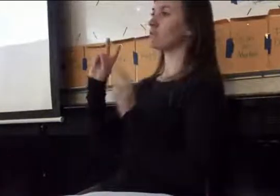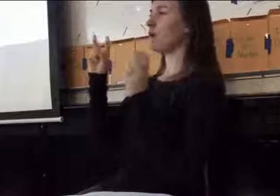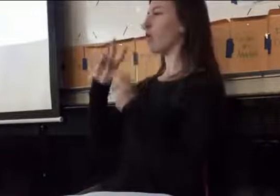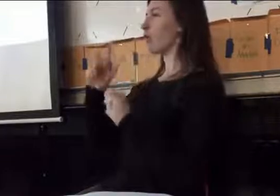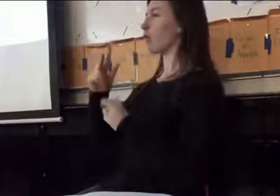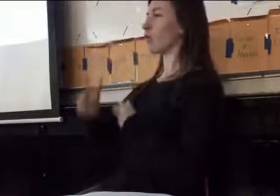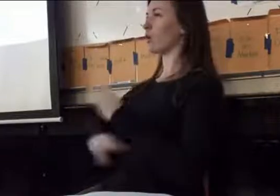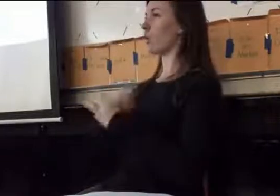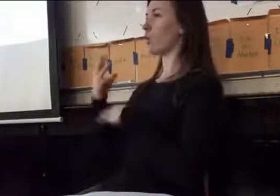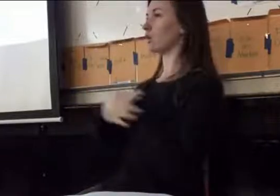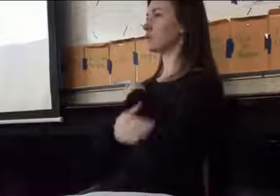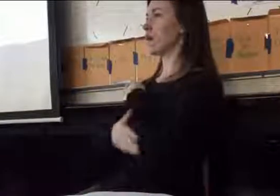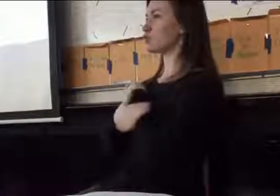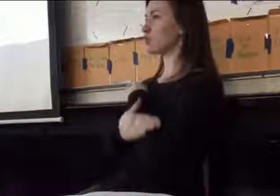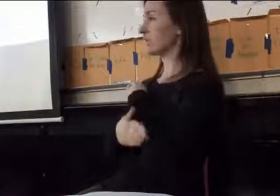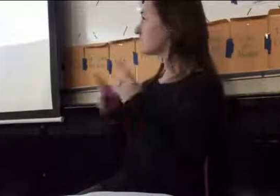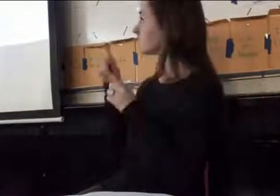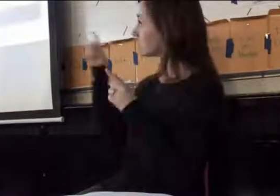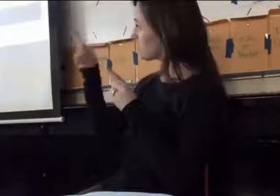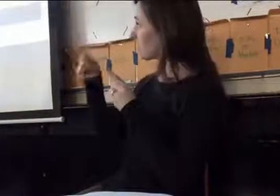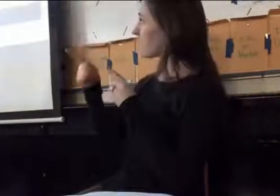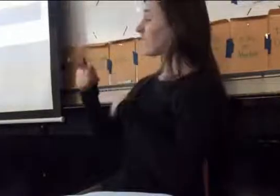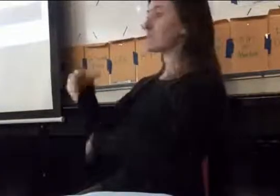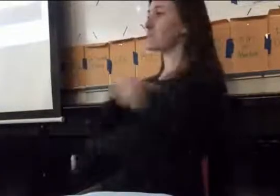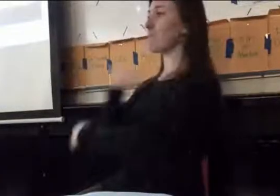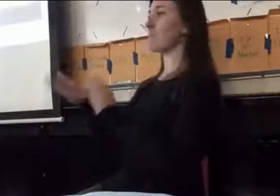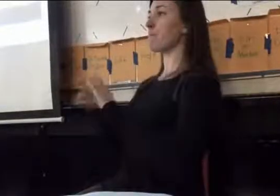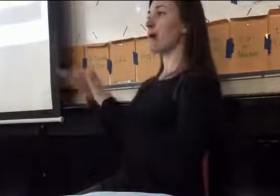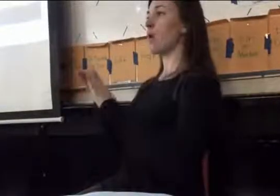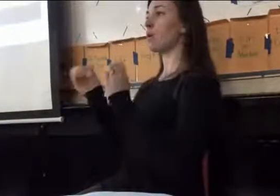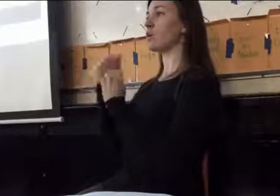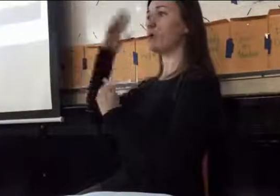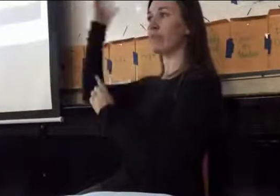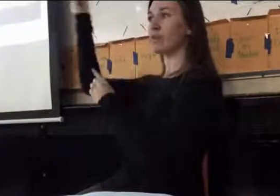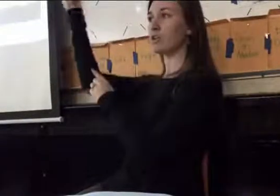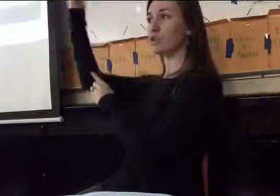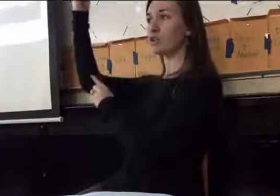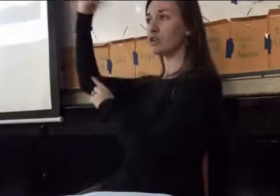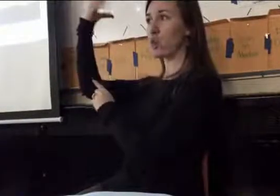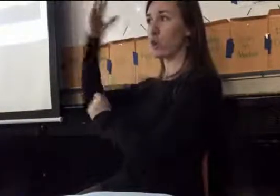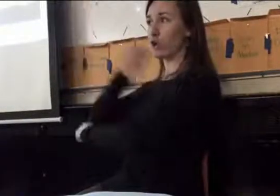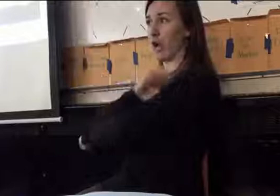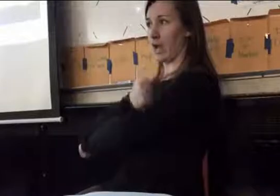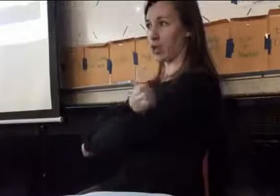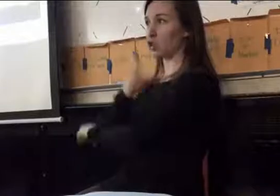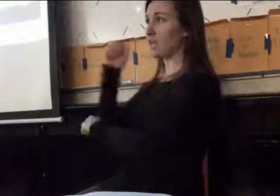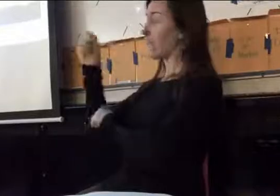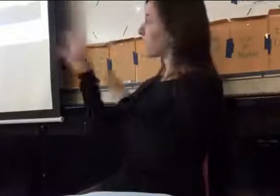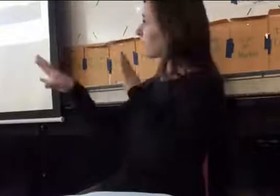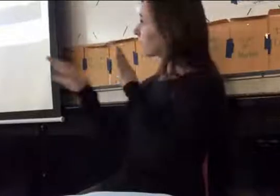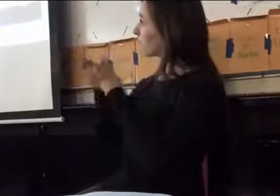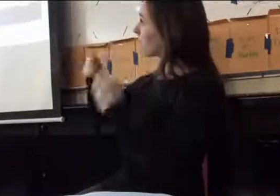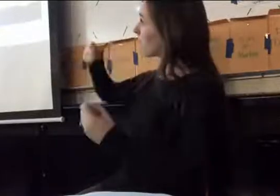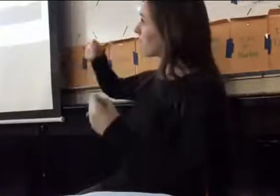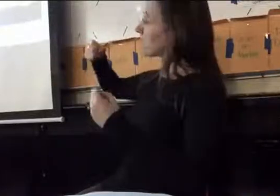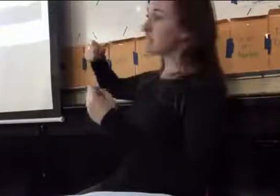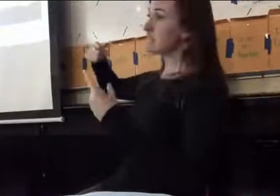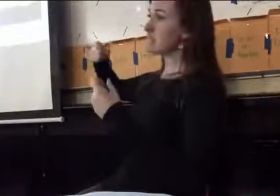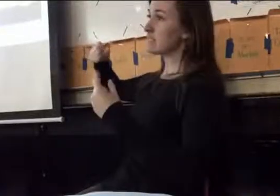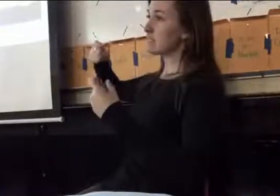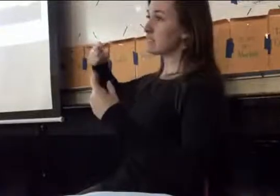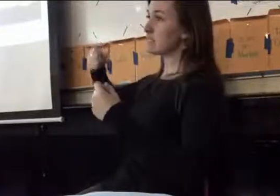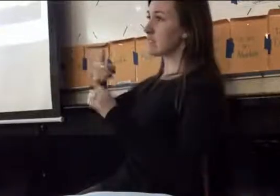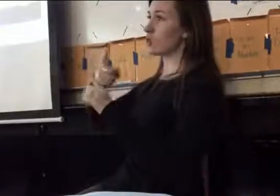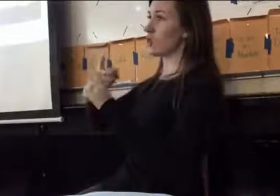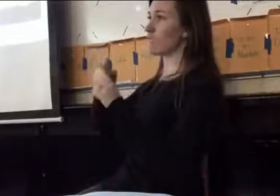unmanned craft. It's powered by solar energy. When it goes into the air, it can pick up a signal from about 300 miles away from a large